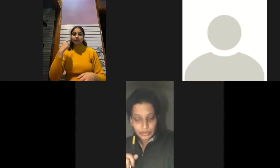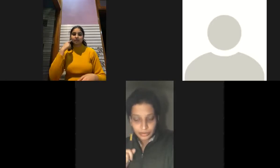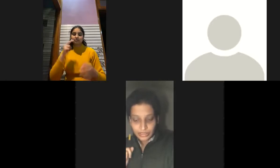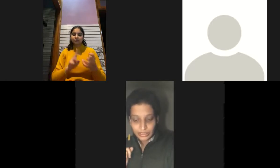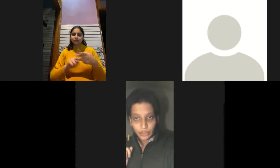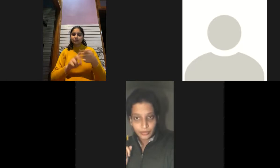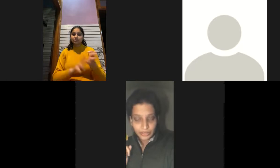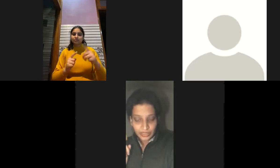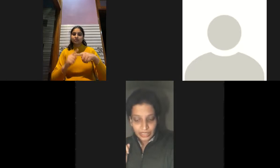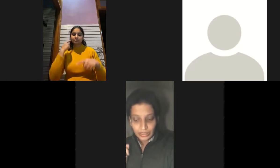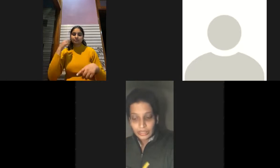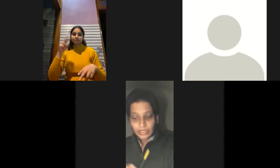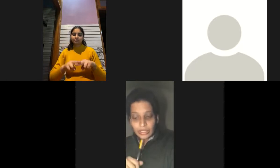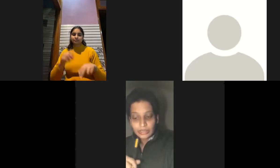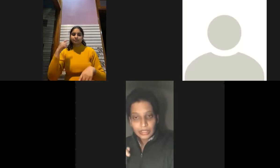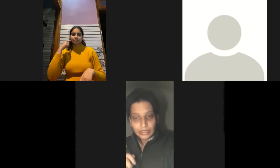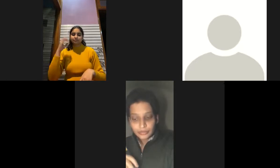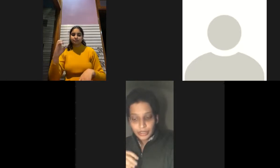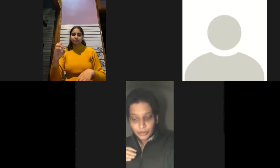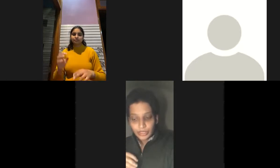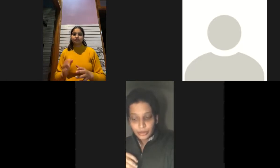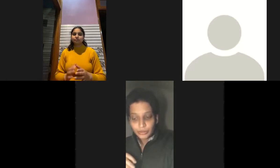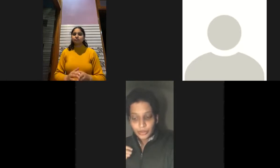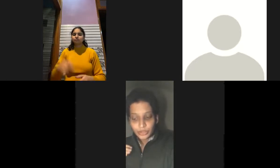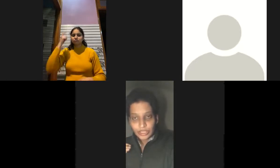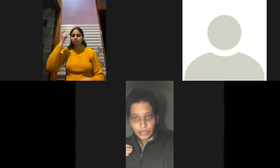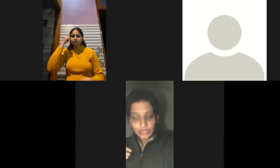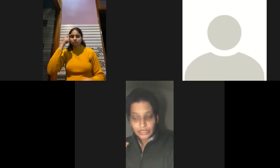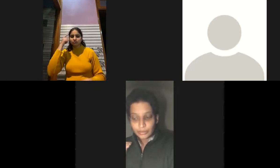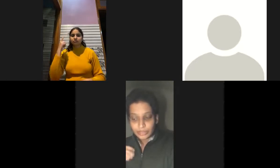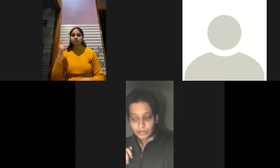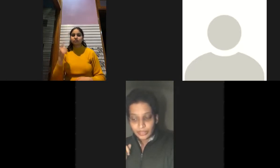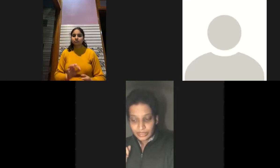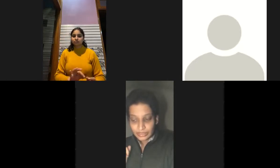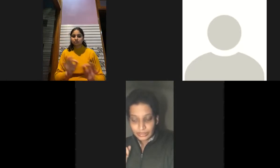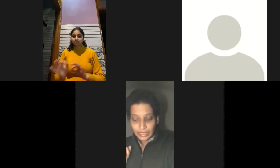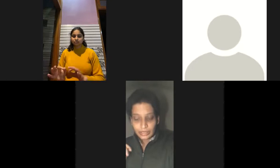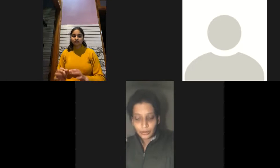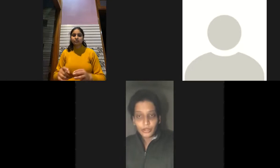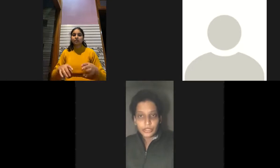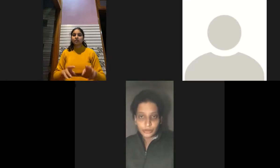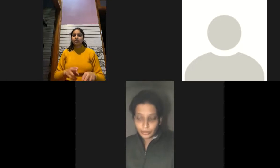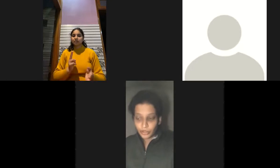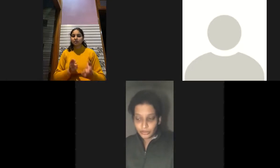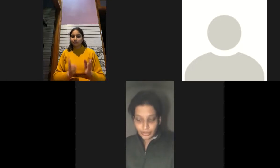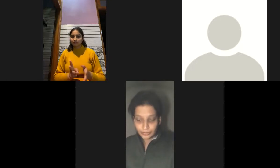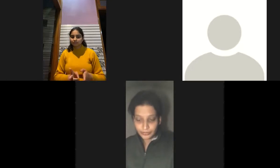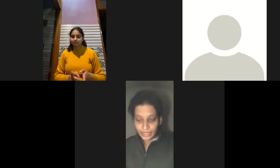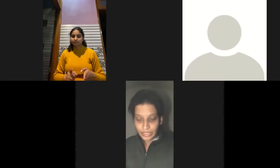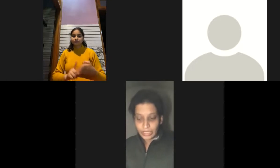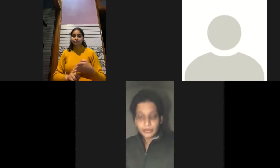of Disability, observes that thinkers were looking to a natural sequence of events and no longer to a model